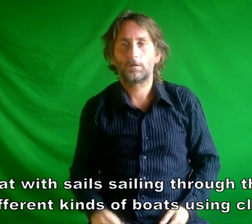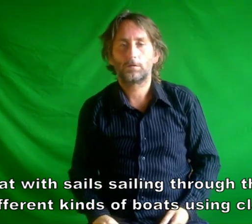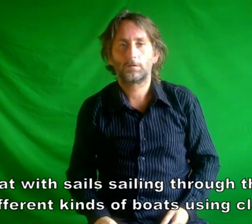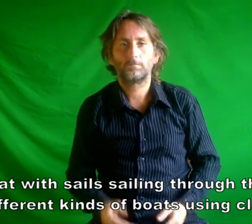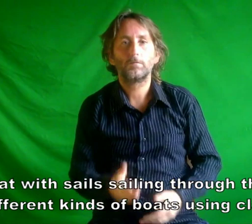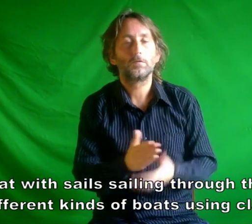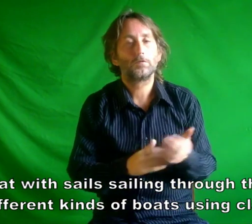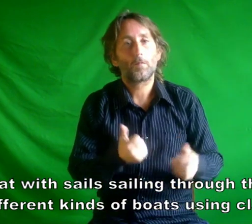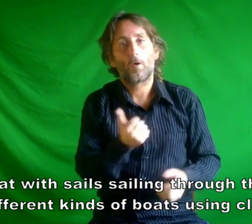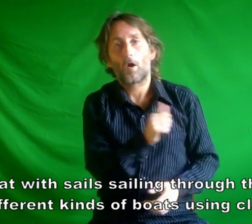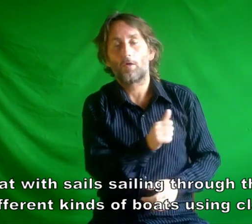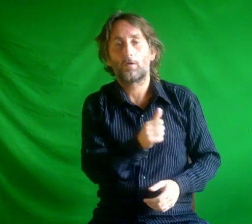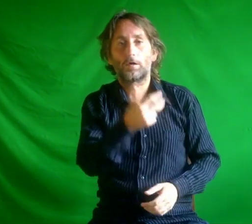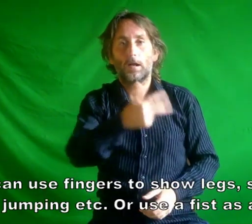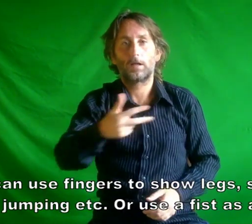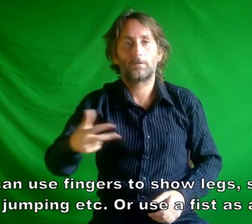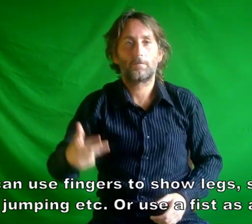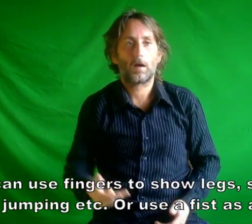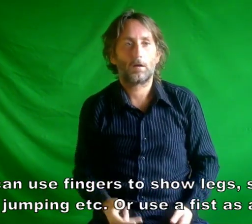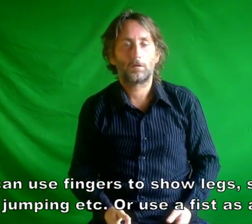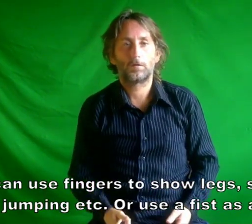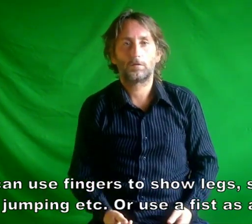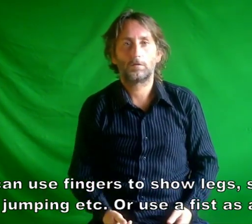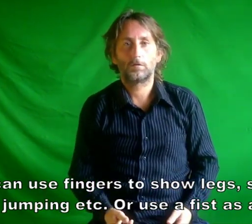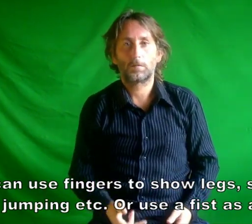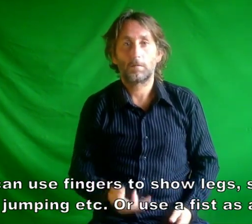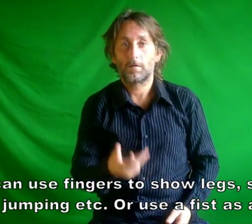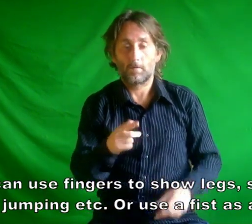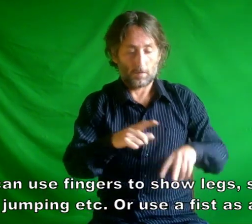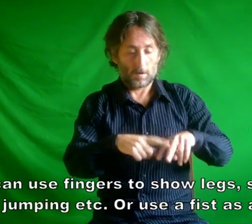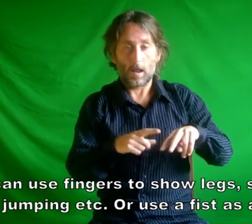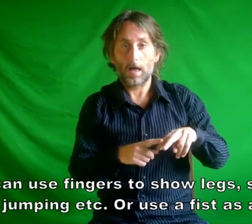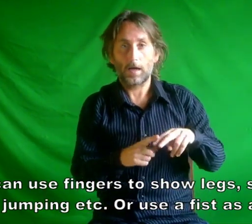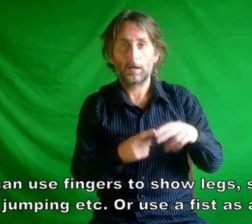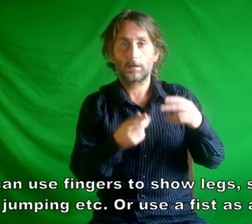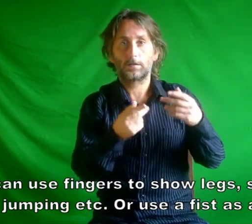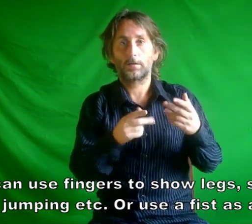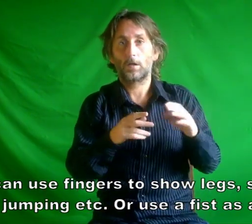You can use fingers to show legs, swimming, jumping,